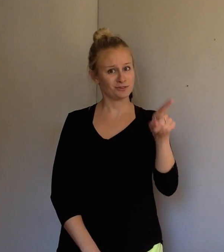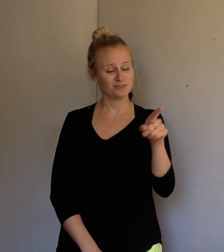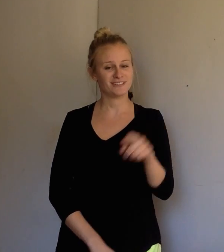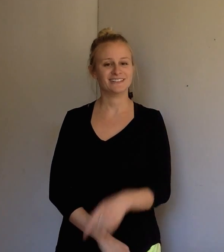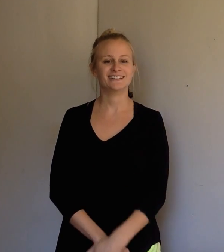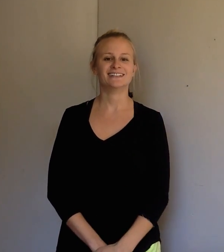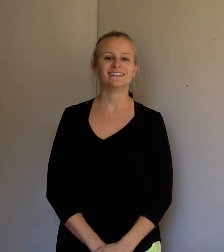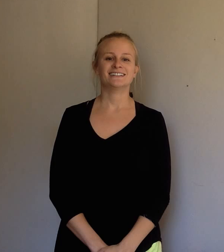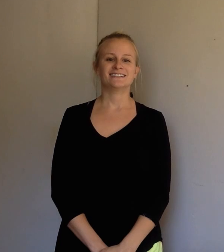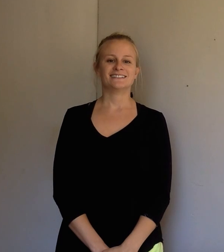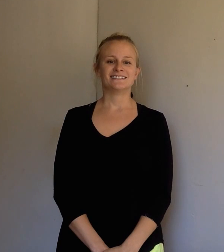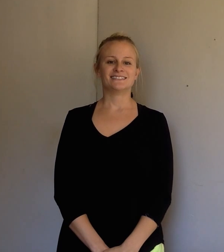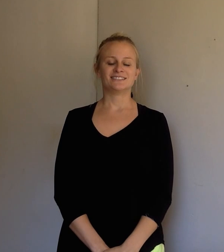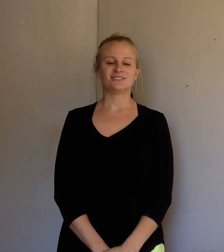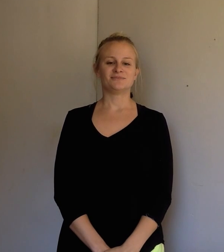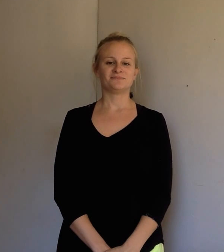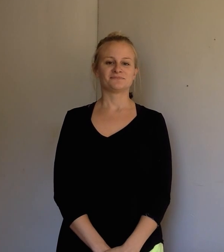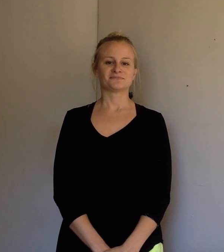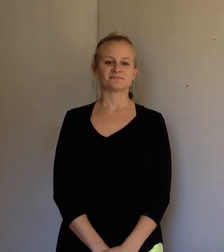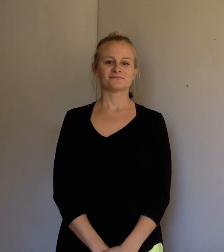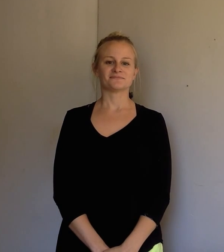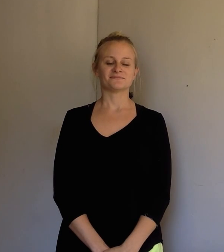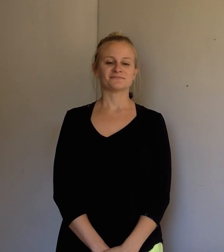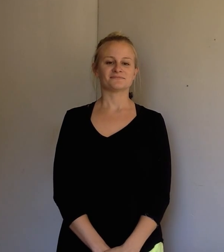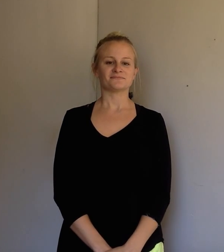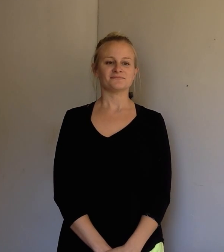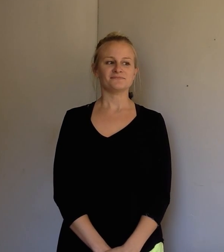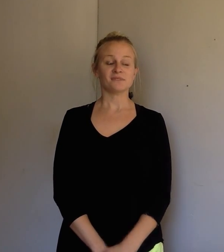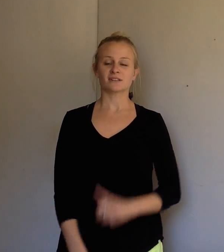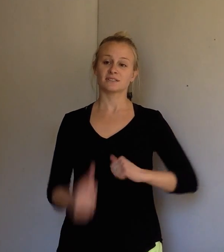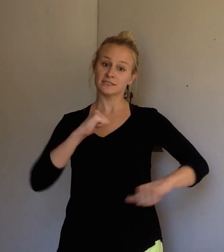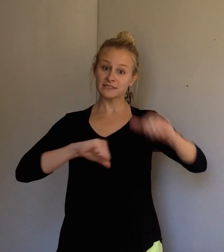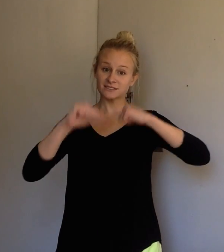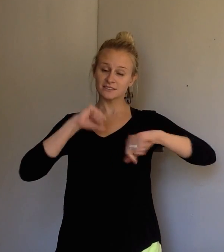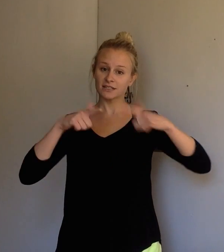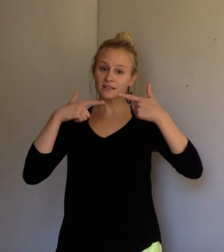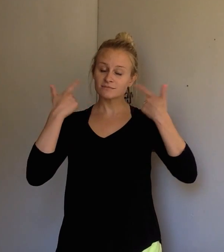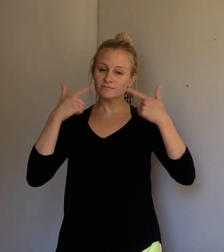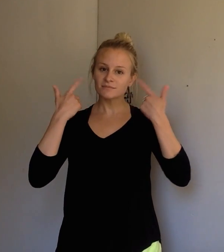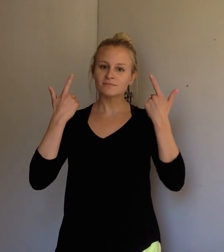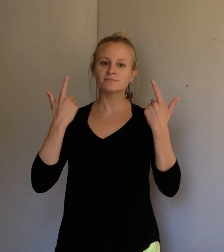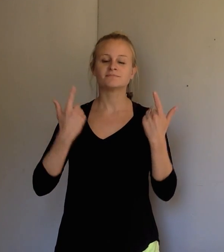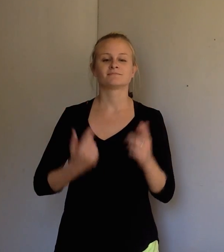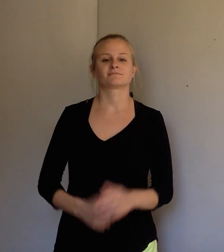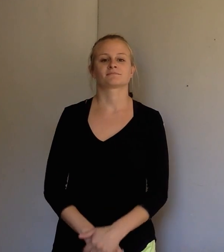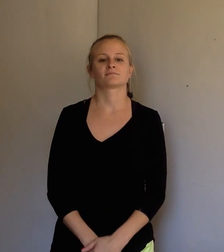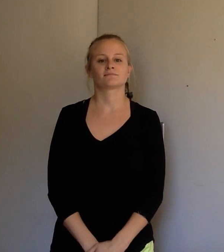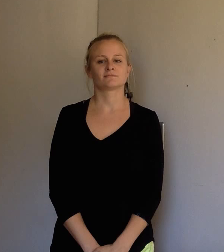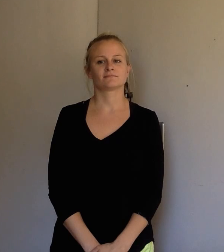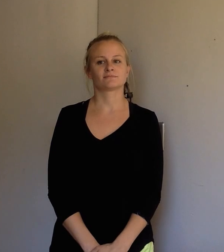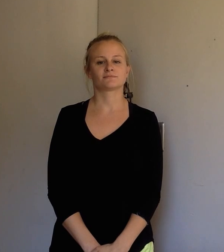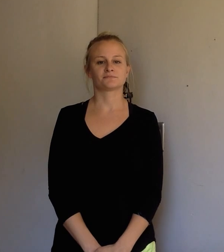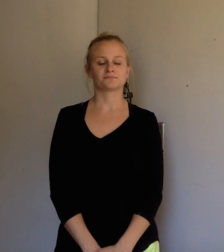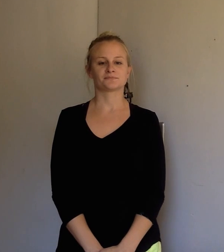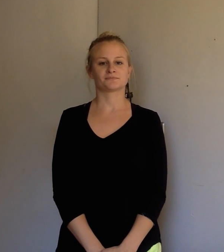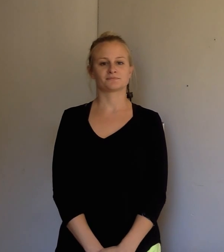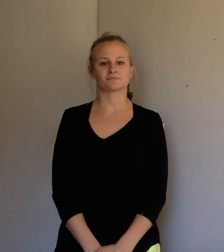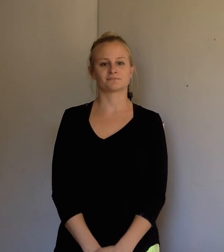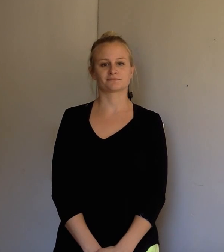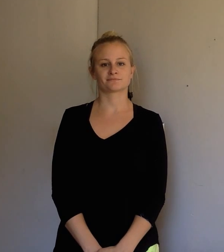In terms of the science of laughter, there isn't very much, but it does turn out that pretty much everything we think we know about laughter is wrong. So